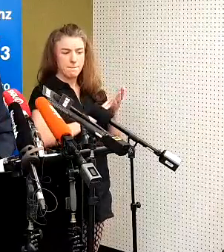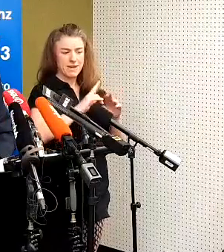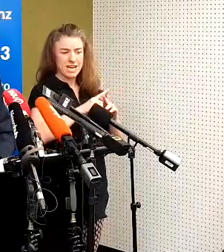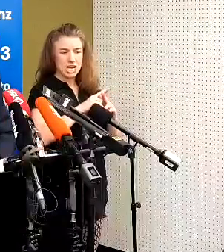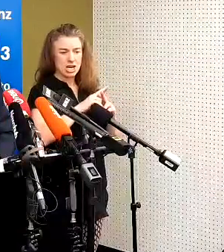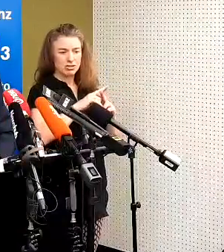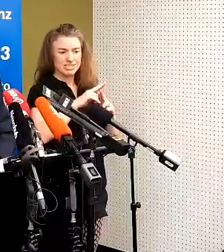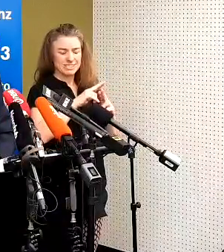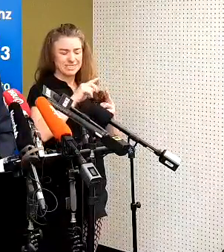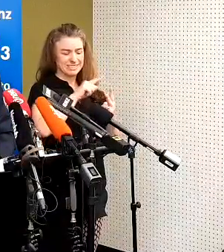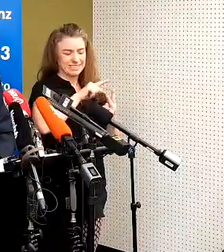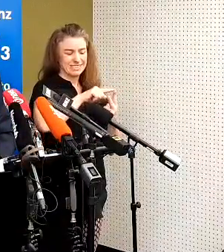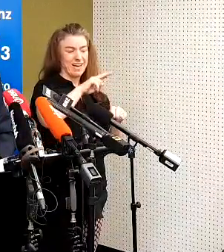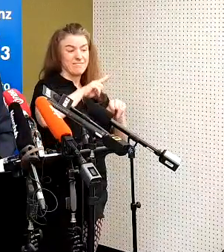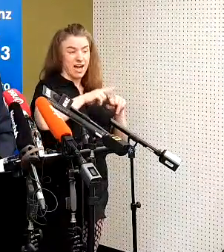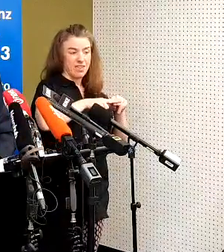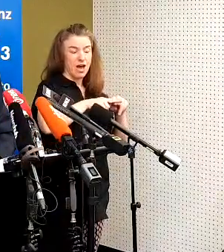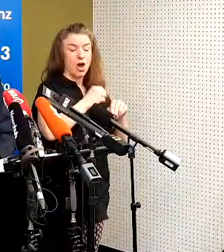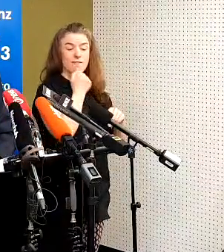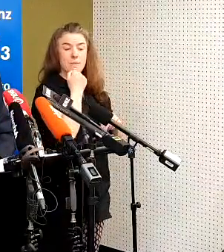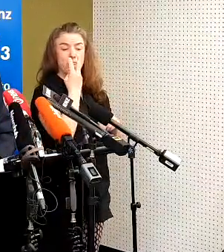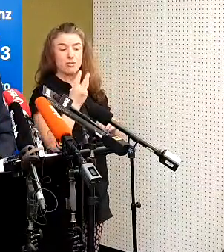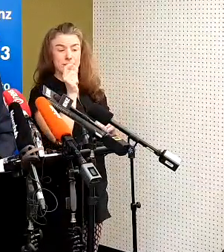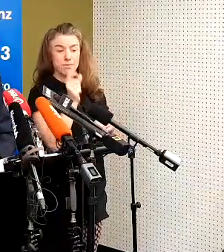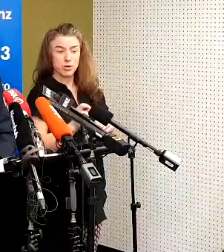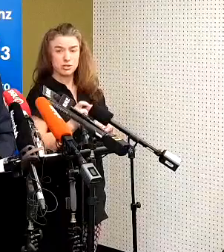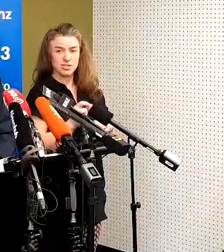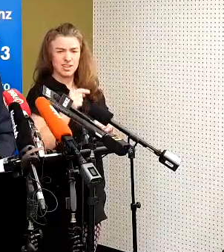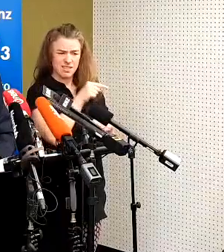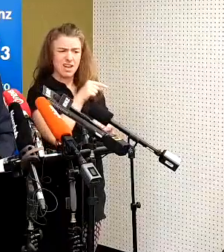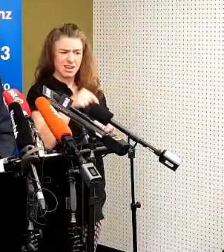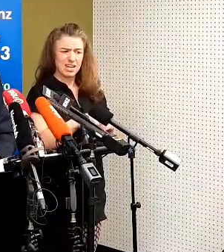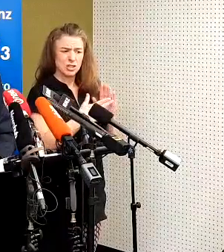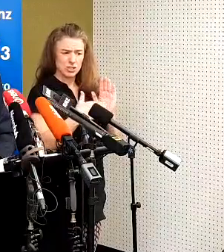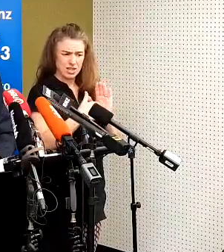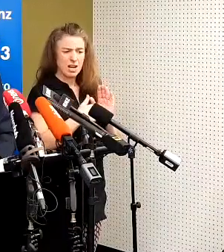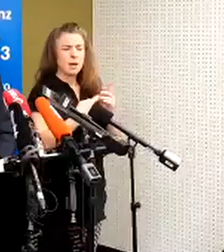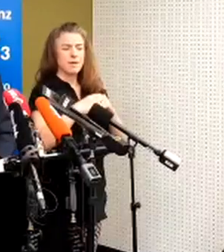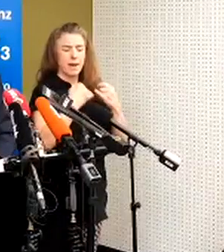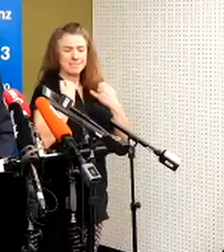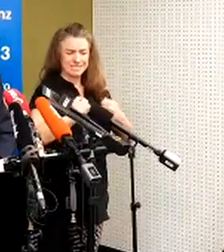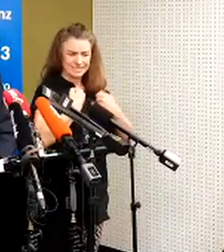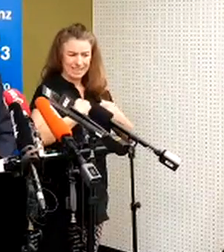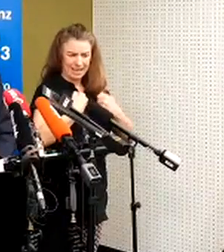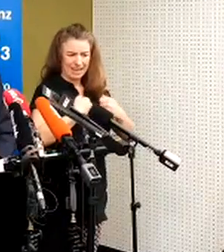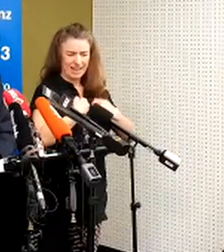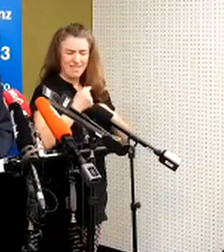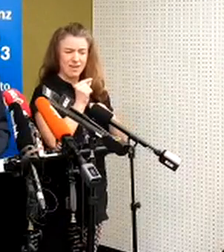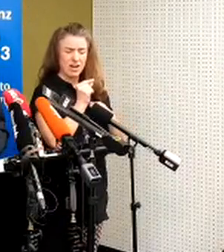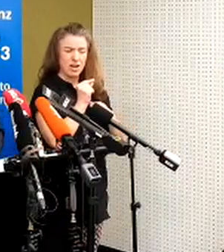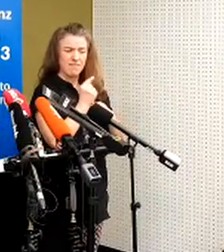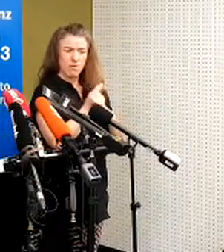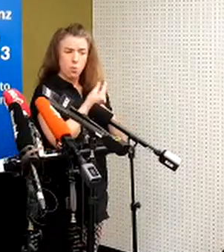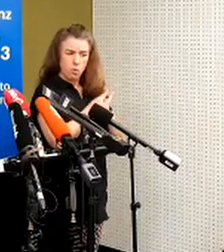or father of case number 3 and that man were? Because they were in New Zealand and became unwell for a significant period